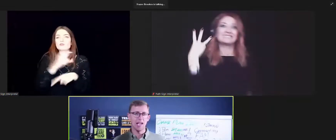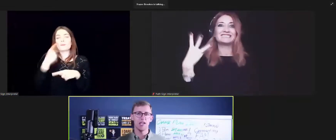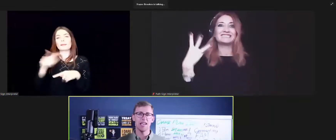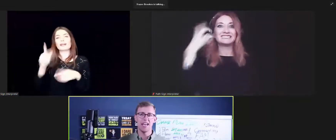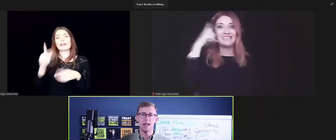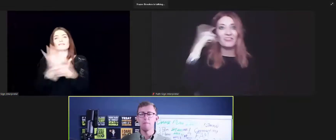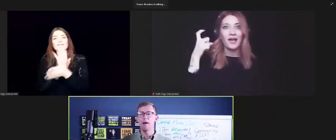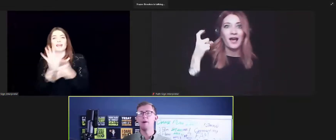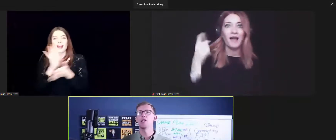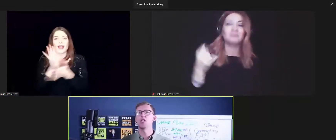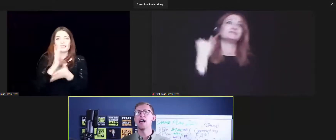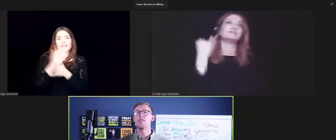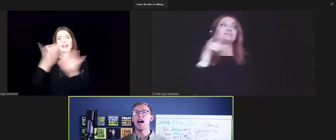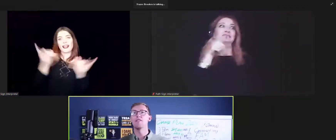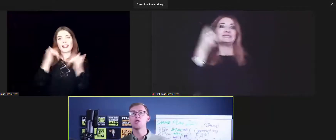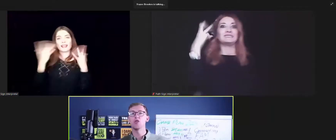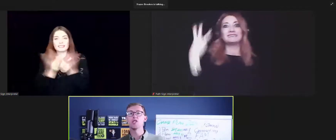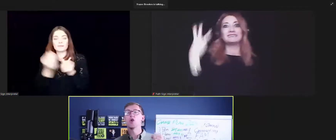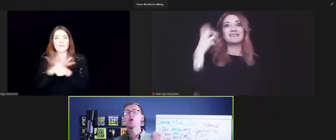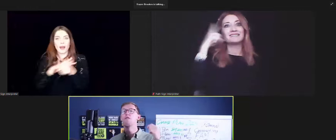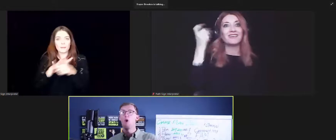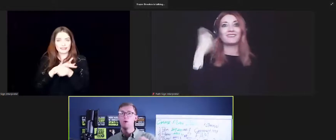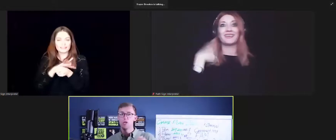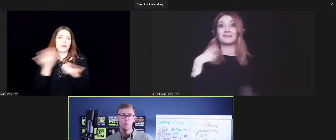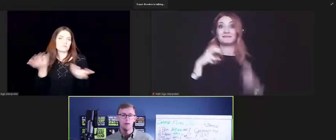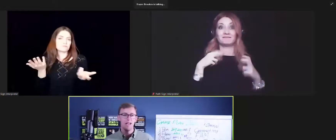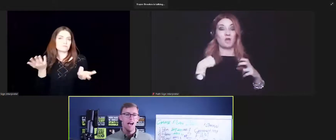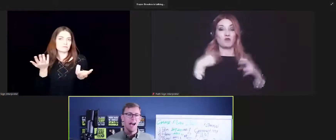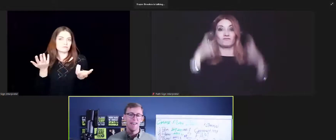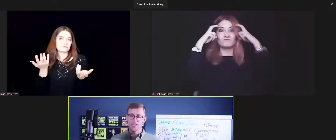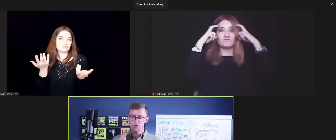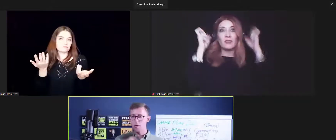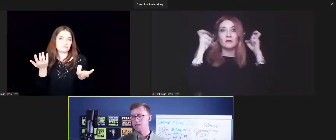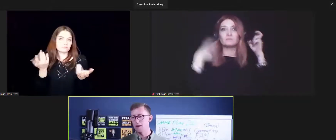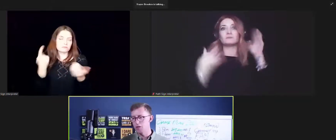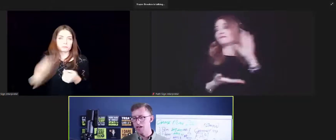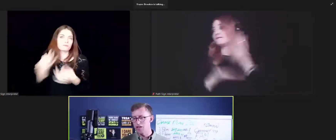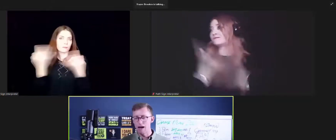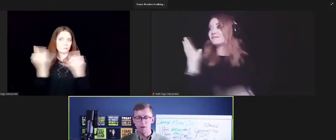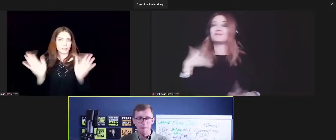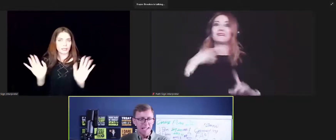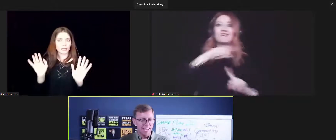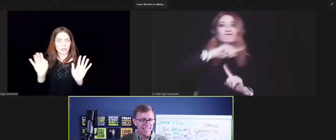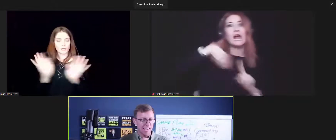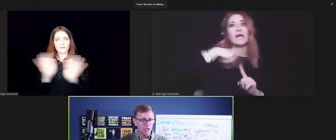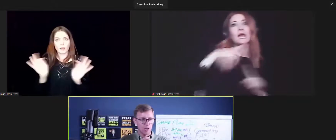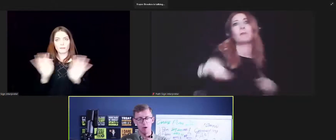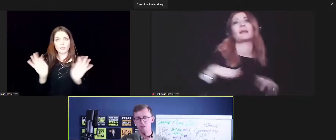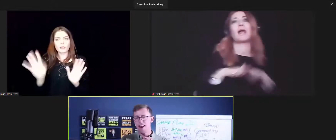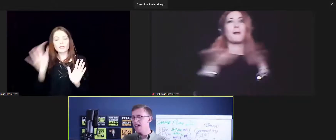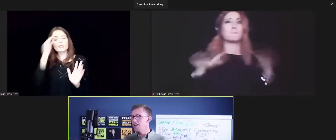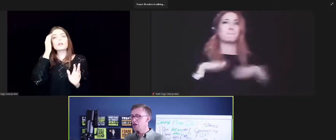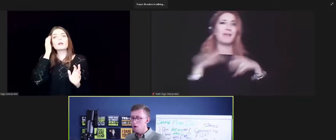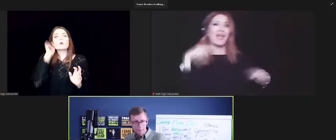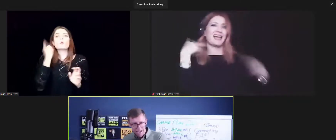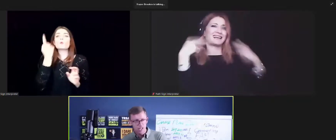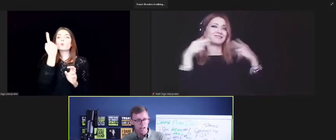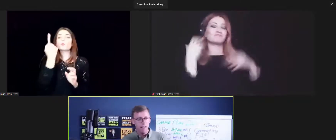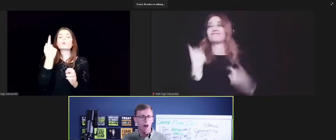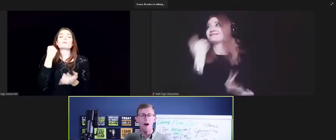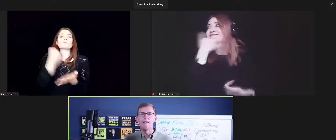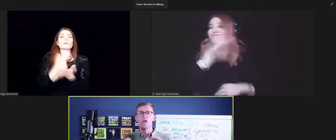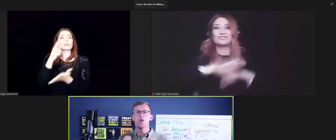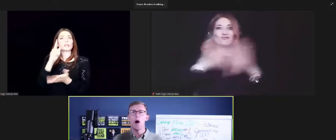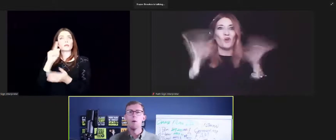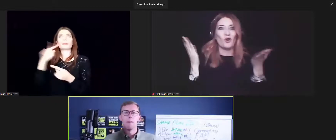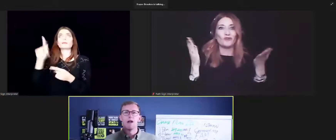success in my personal life is having something to look forward to. And that's a great way to be able to do that. So that was amazing. Thank you so much, Serena. You're amazing. All